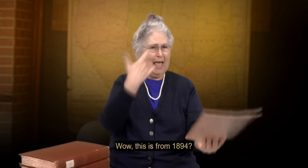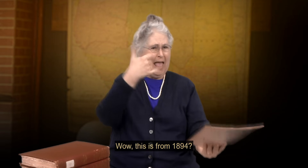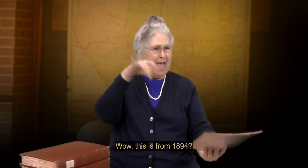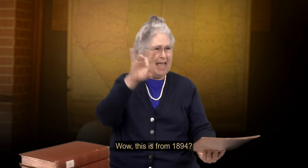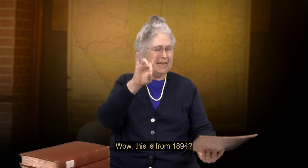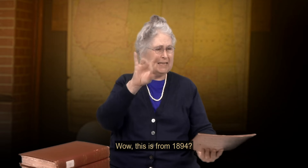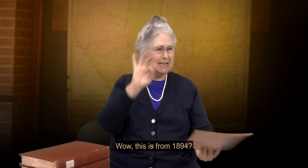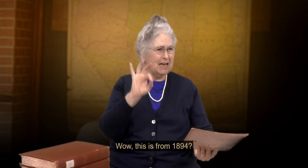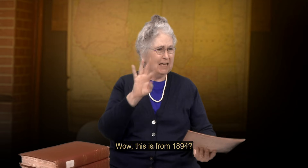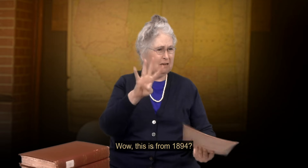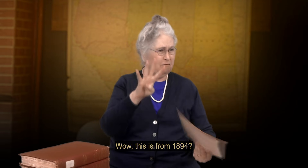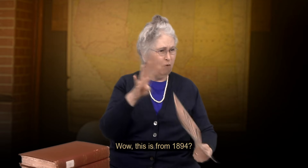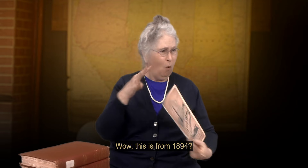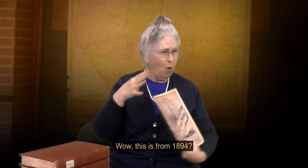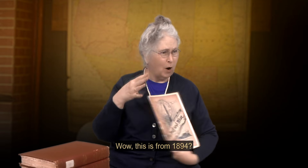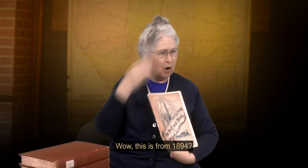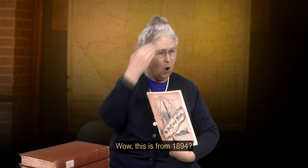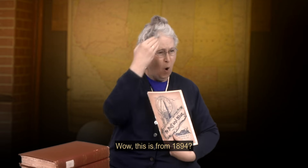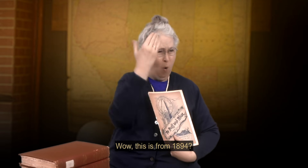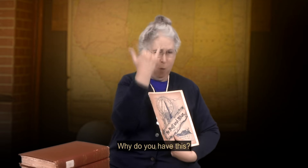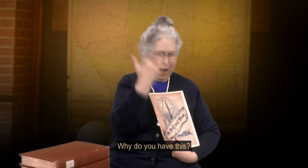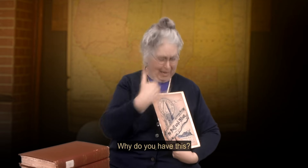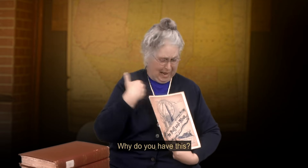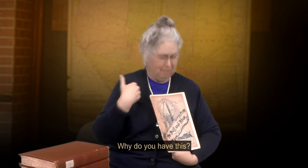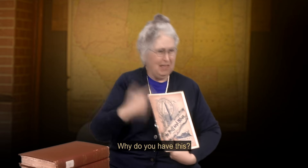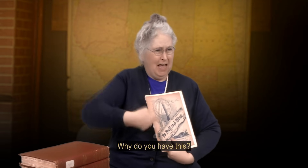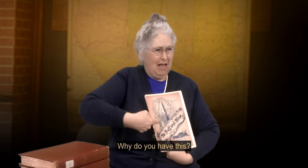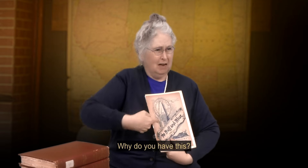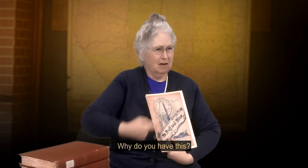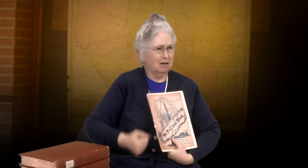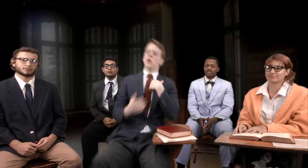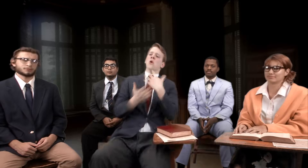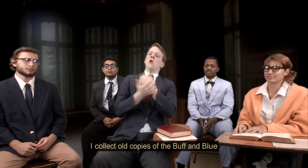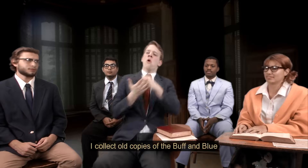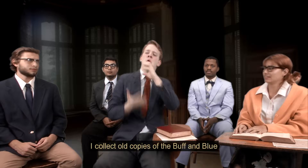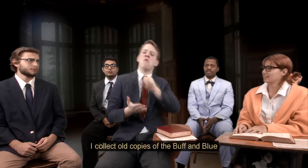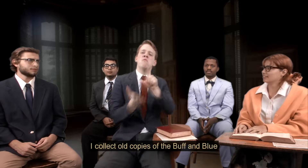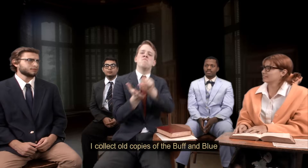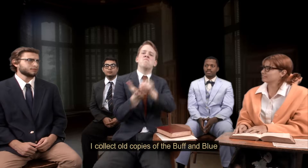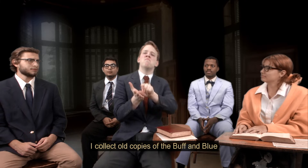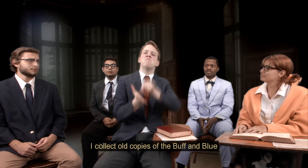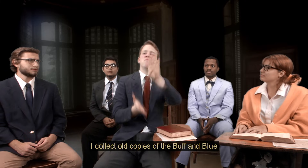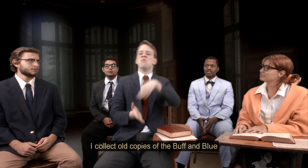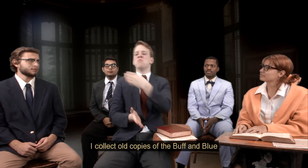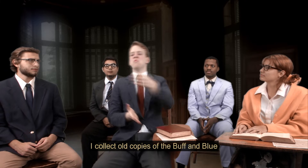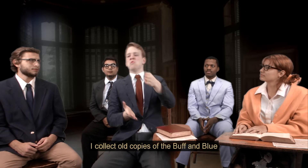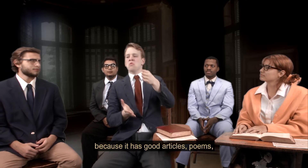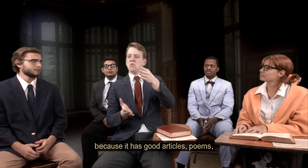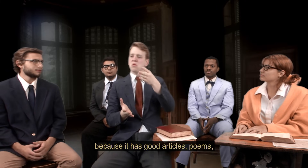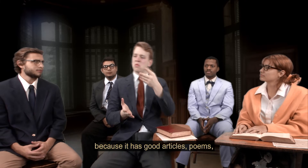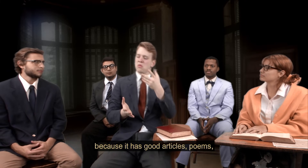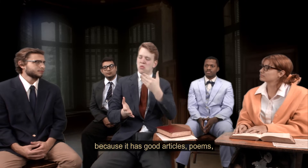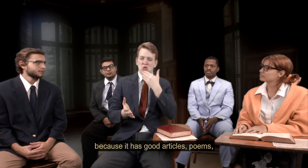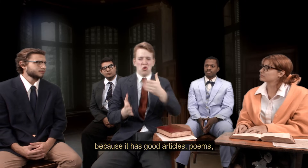Wow, this is from 1894? Why do you have this? I collect old copies of the Buff and Blue because it has good